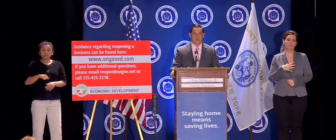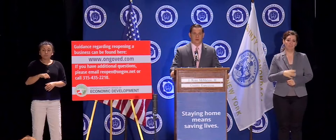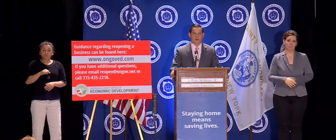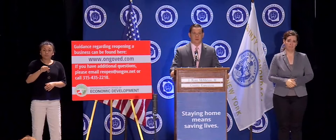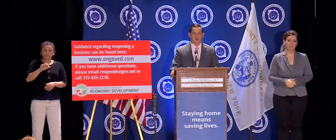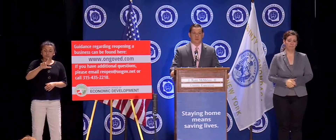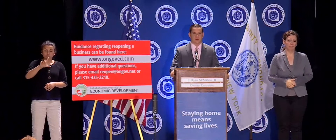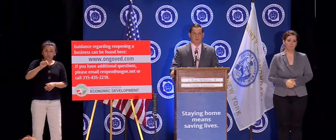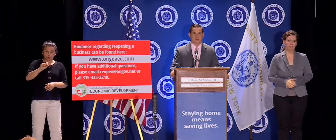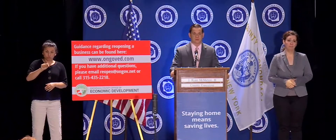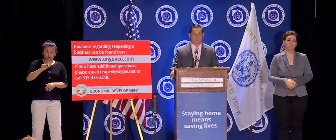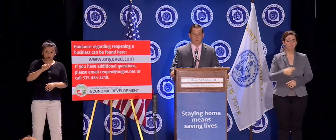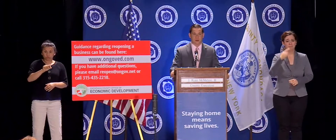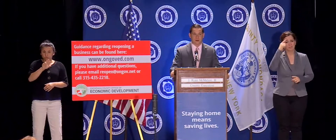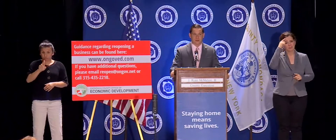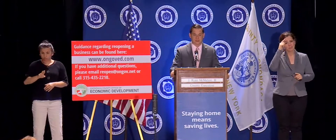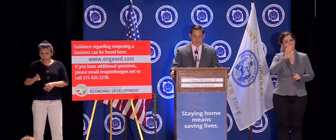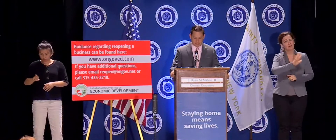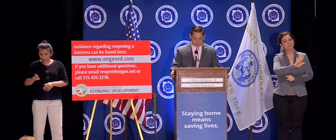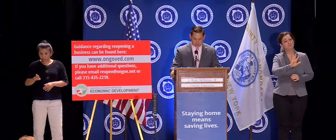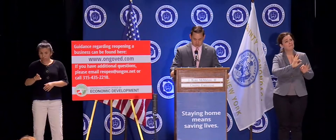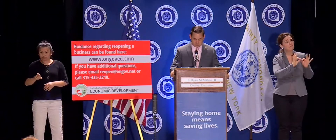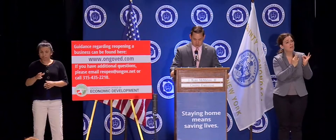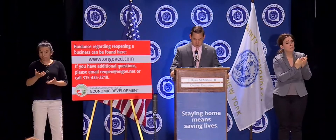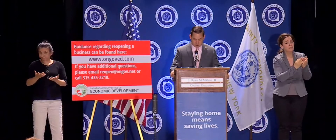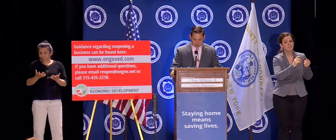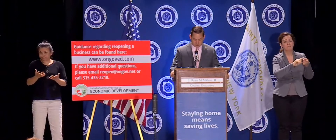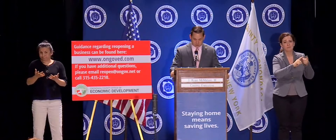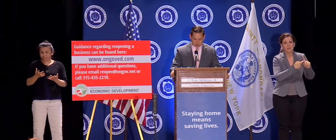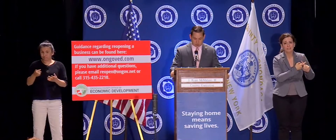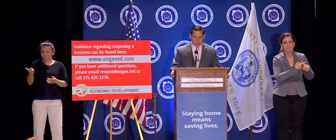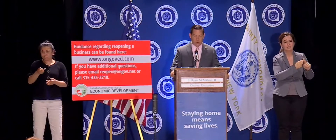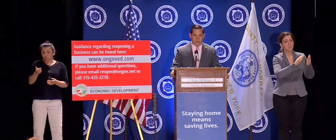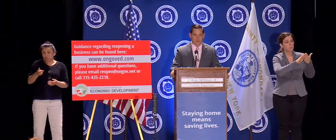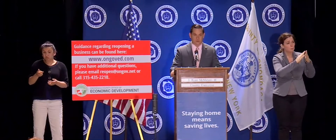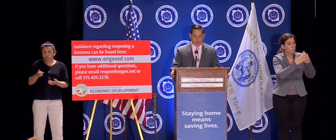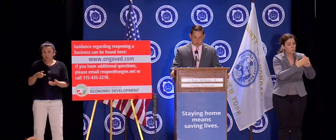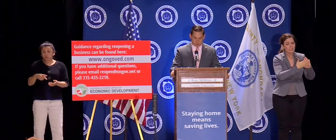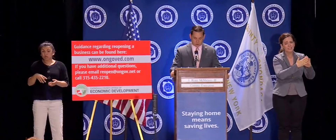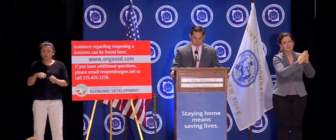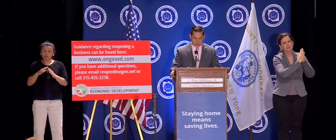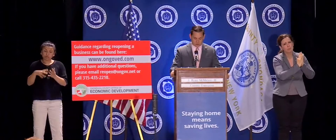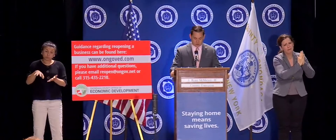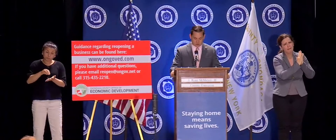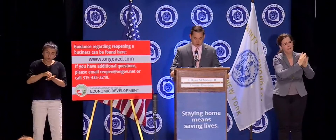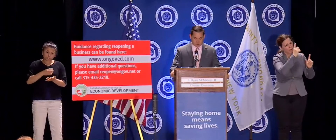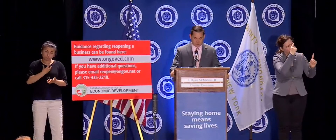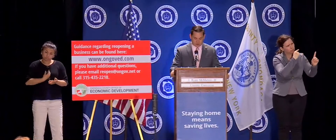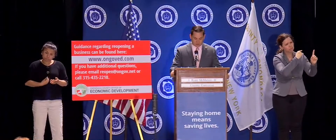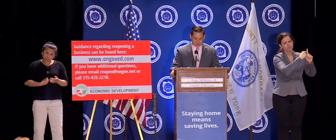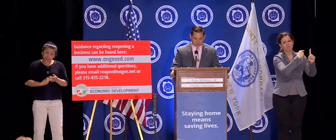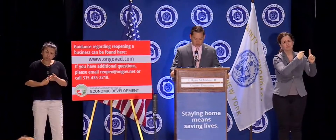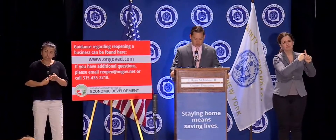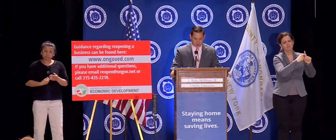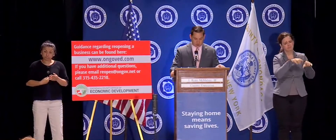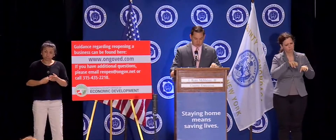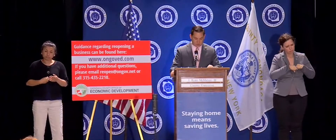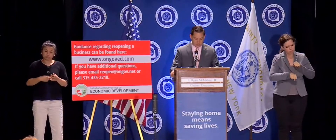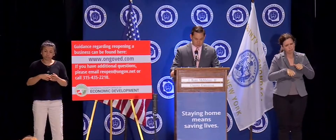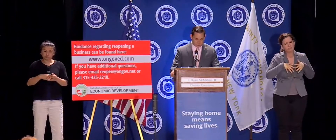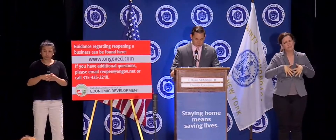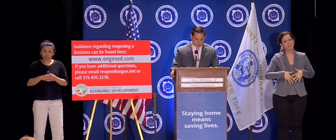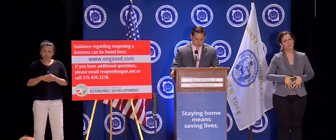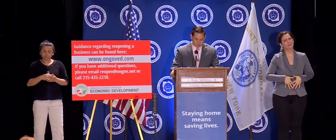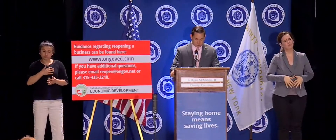want to think about them and their families at this time, and certainly we grieve with their families for our